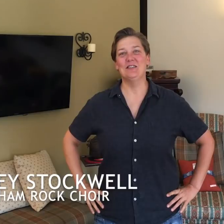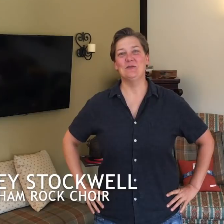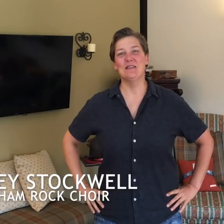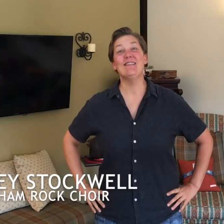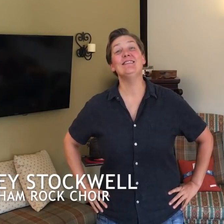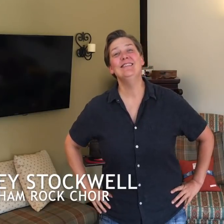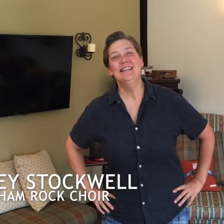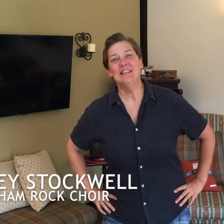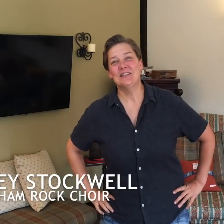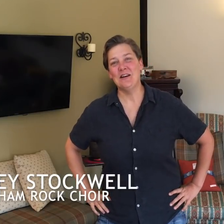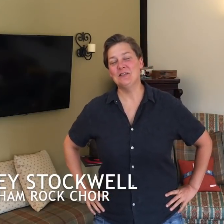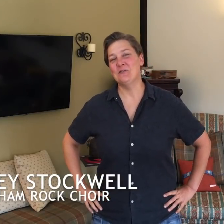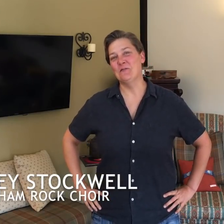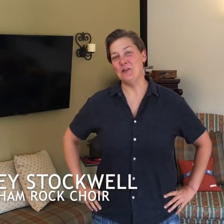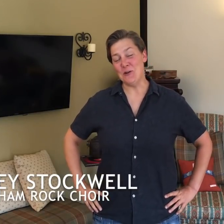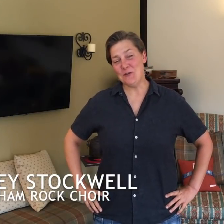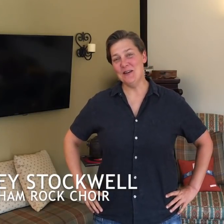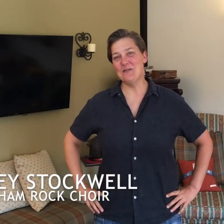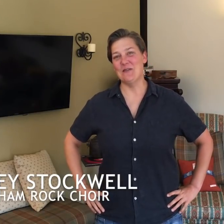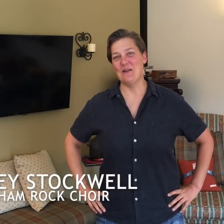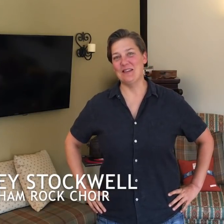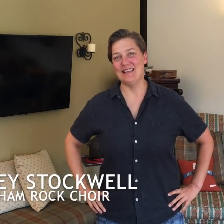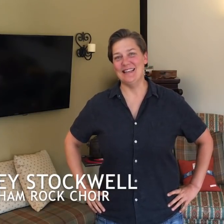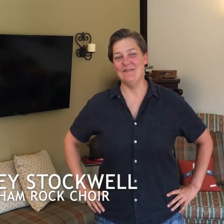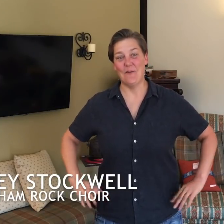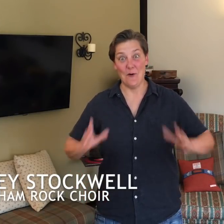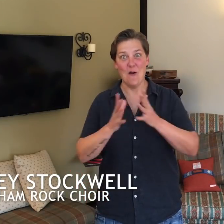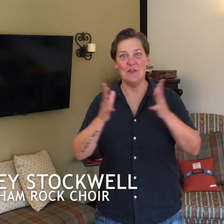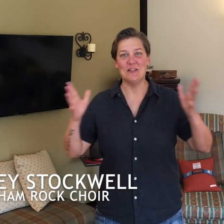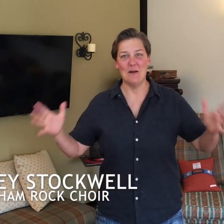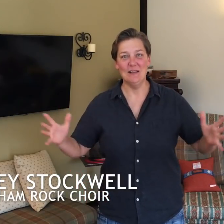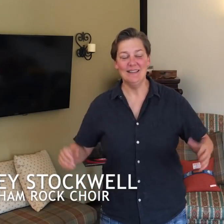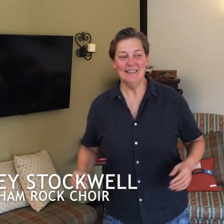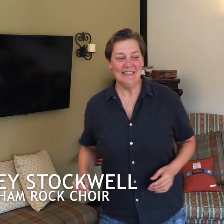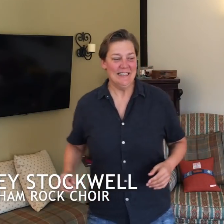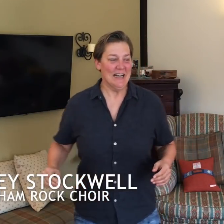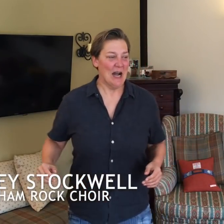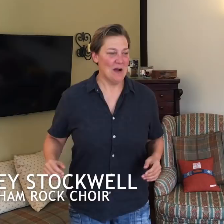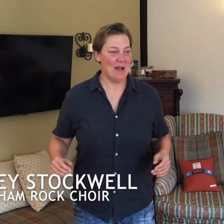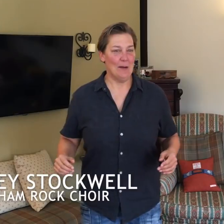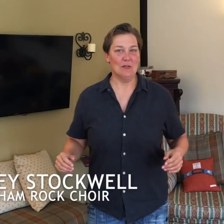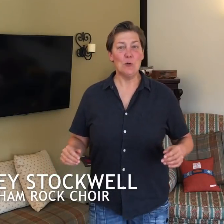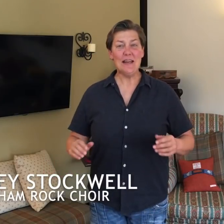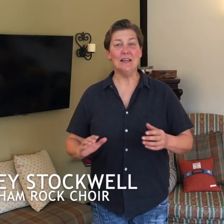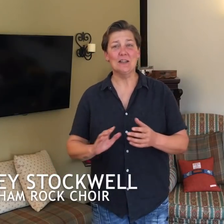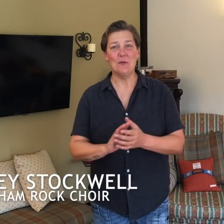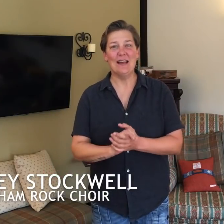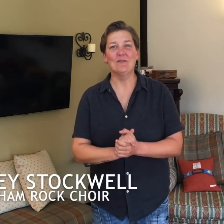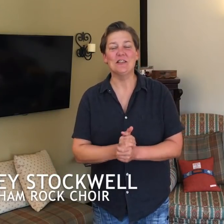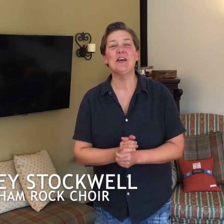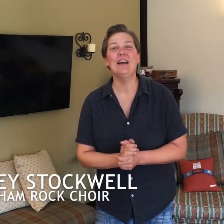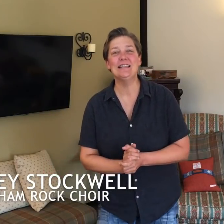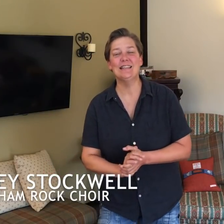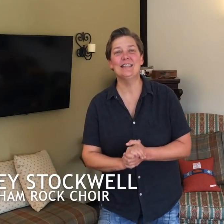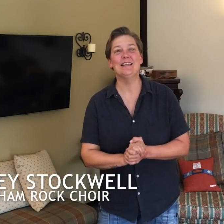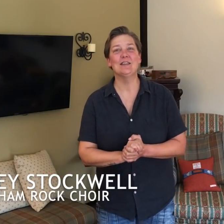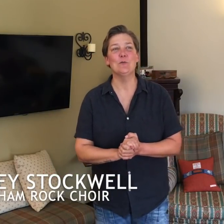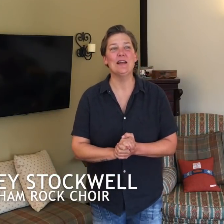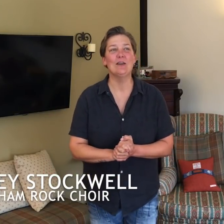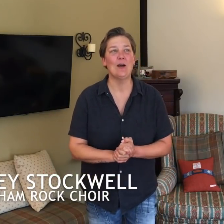do another sign song for you over the summer. And between us, we have decided that we are going